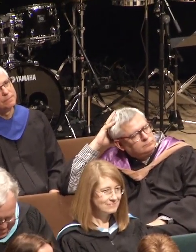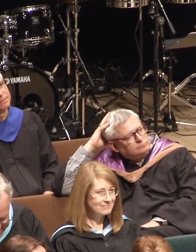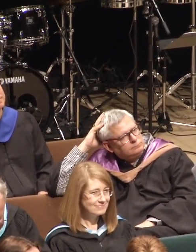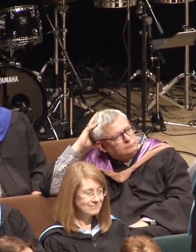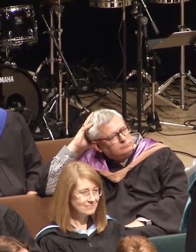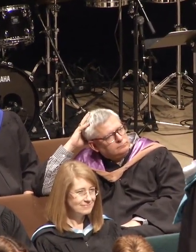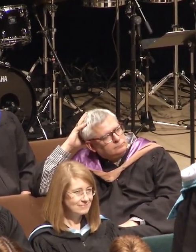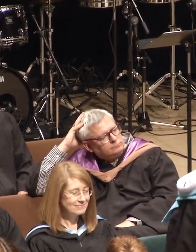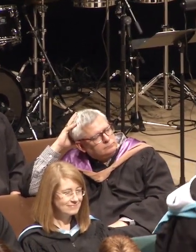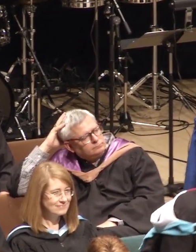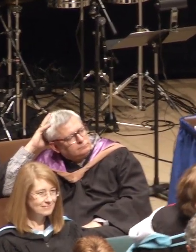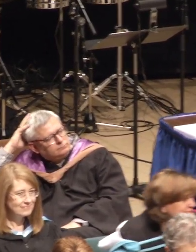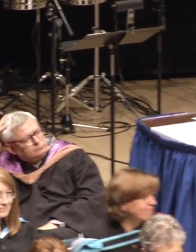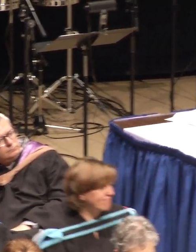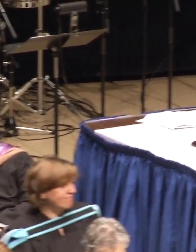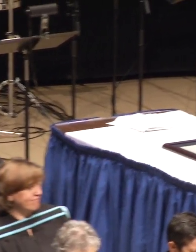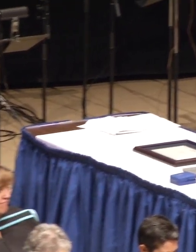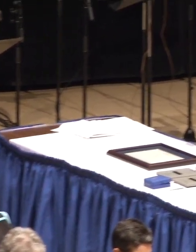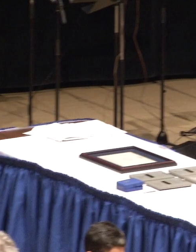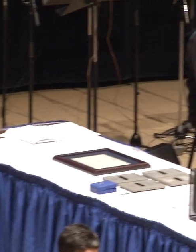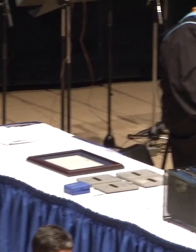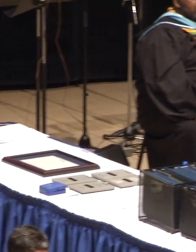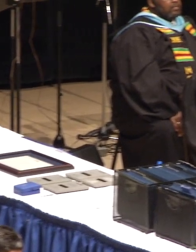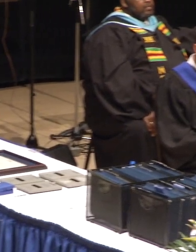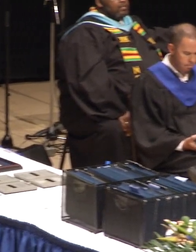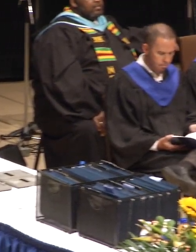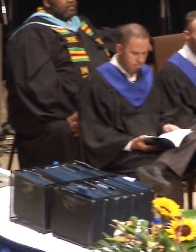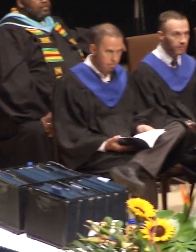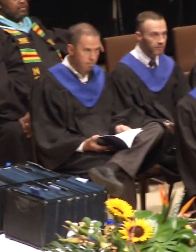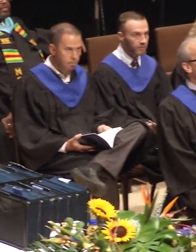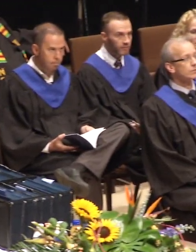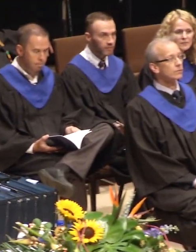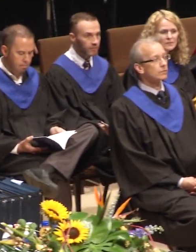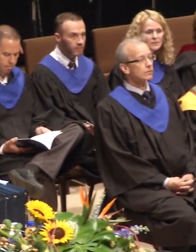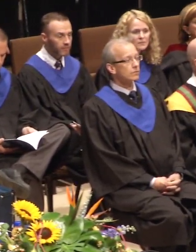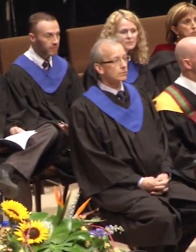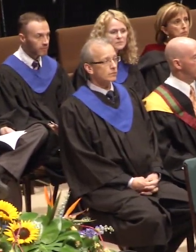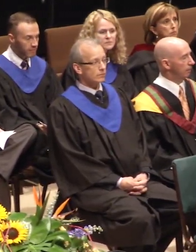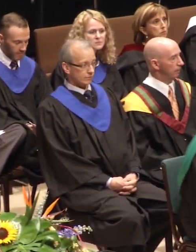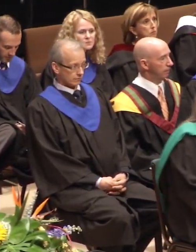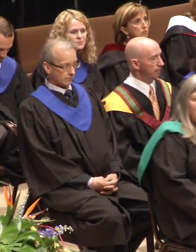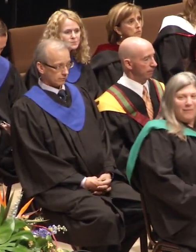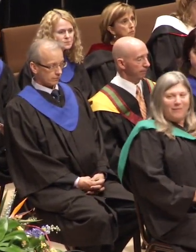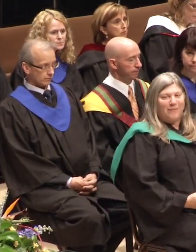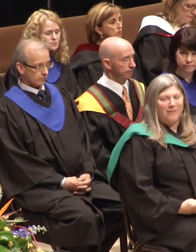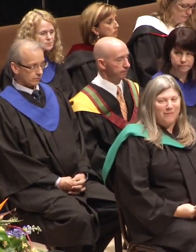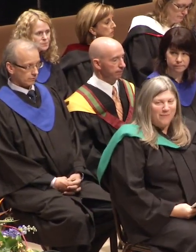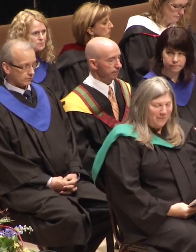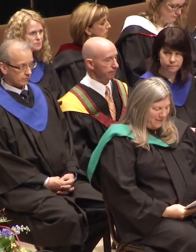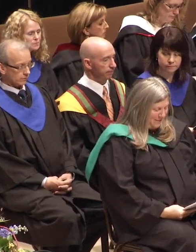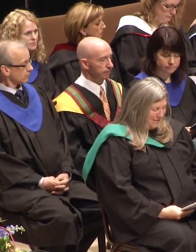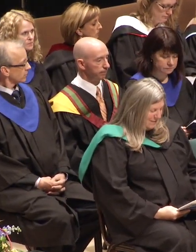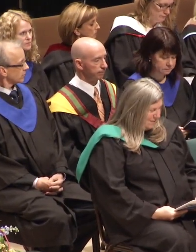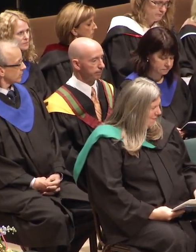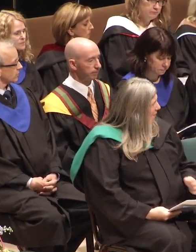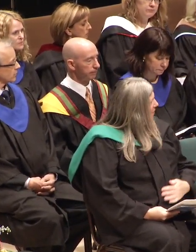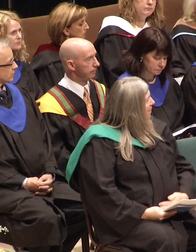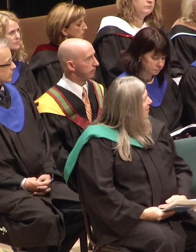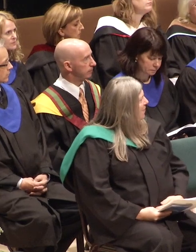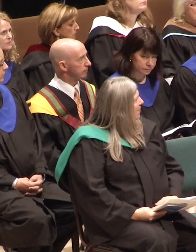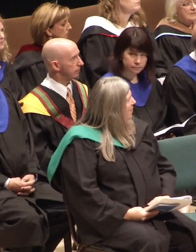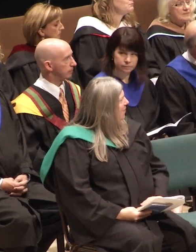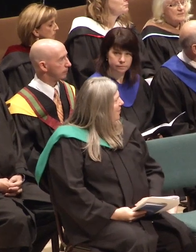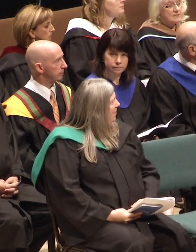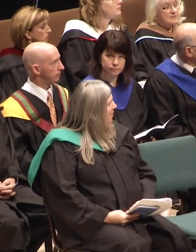of Student Services. And Constance Heyer, Manager, Student Services. Patsy McDonald,